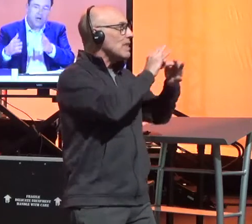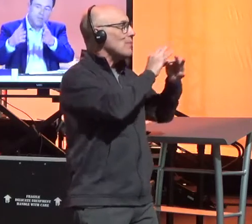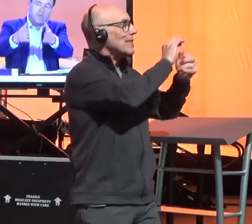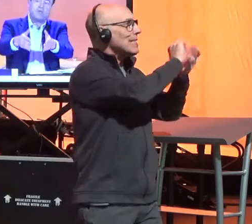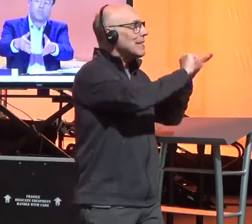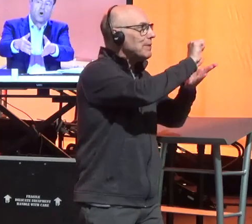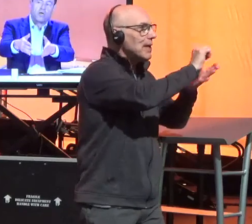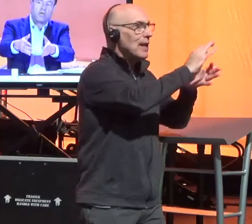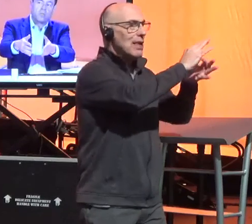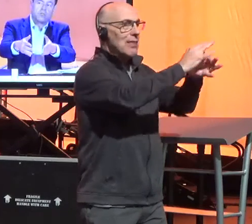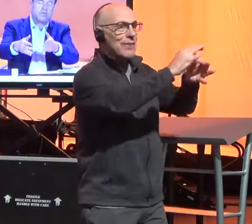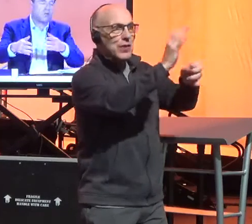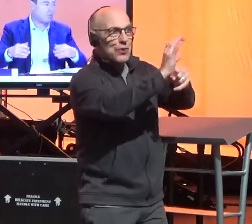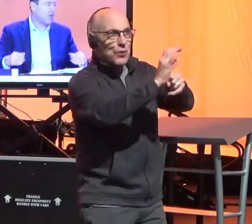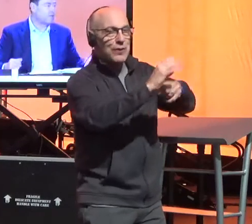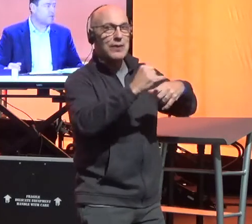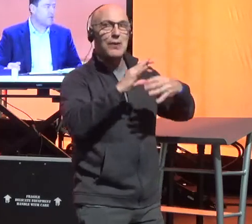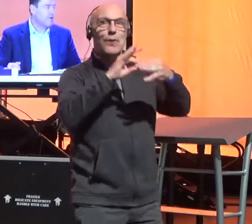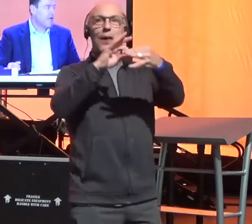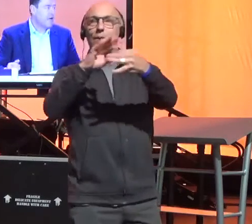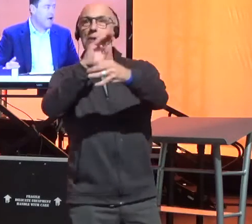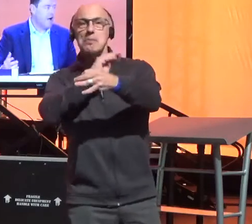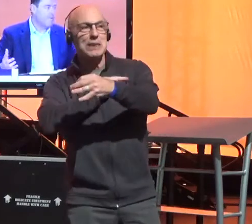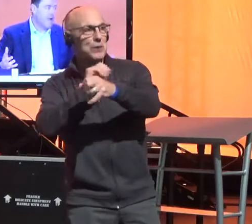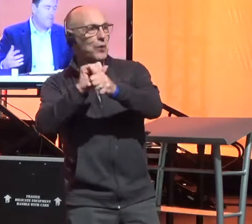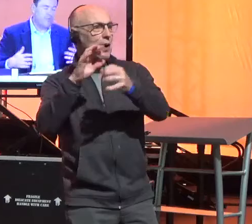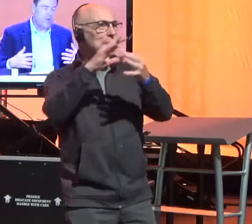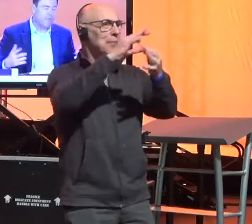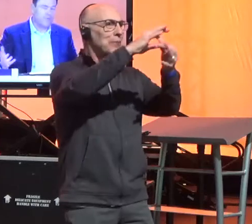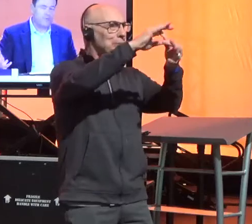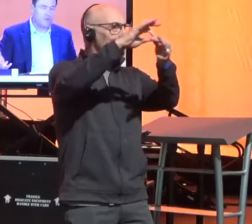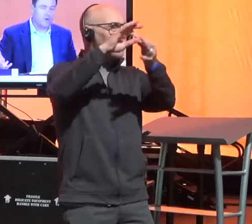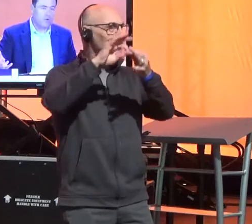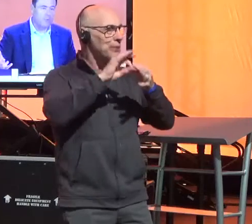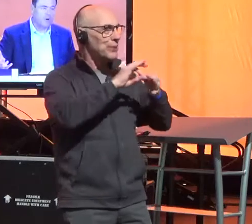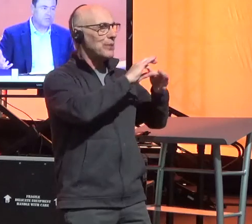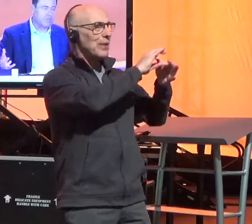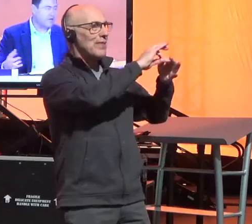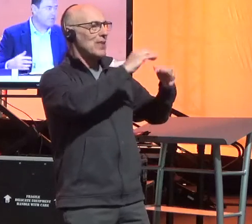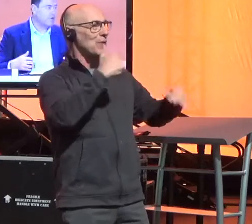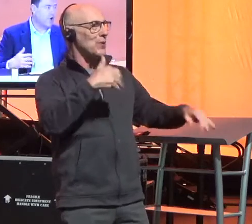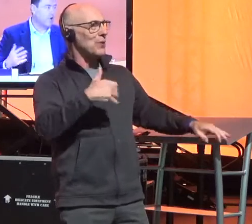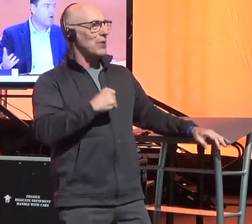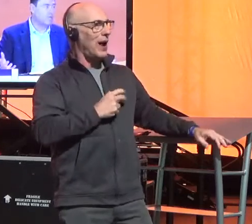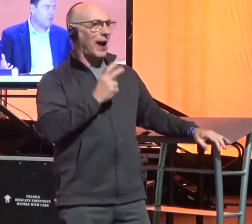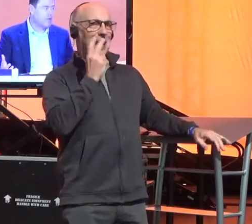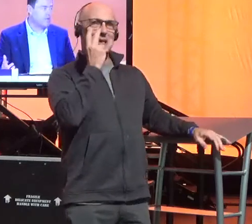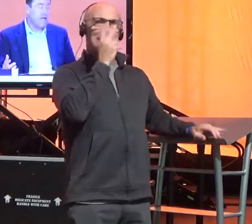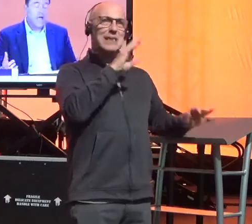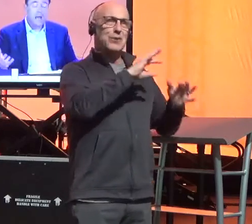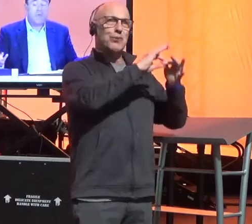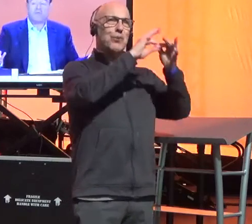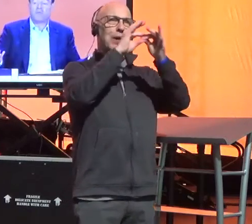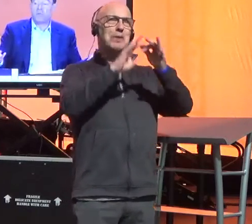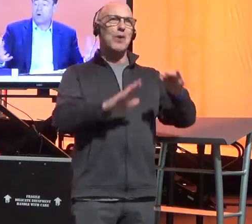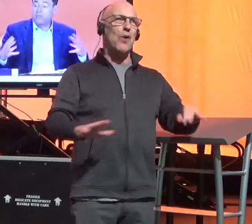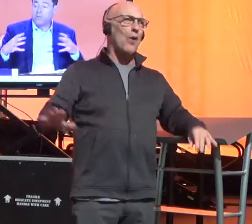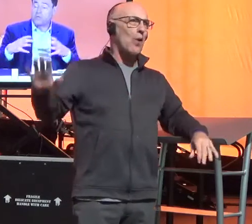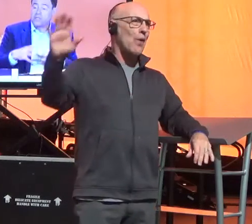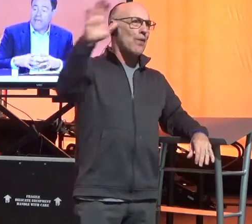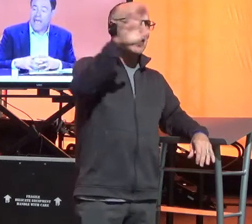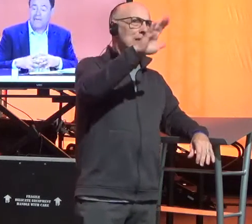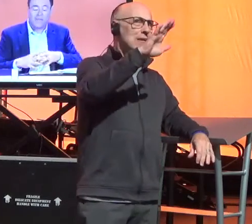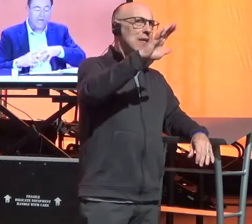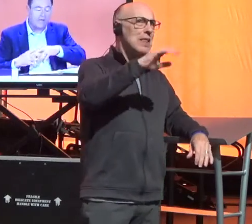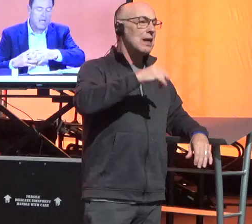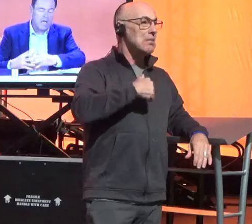and a mission work in a particular place. I'm thankful for the cooperations that I've seen all over the place, and I'm thankful for the part T4G